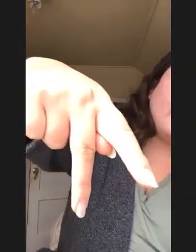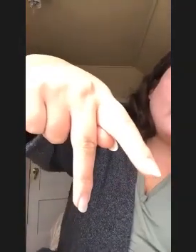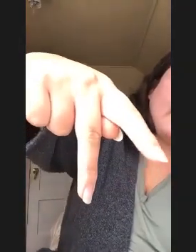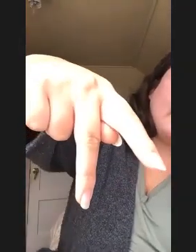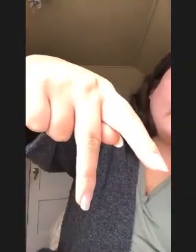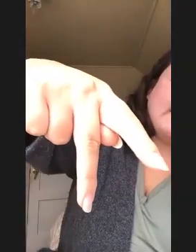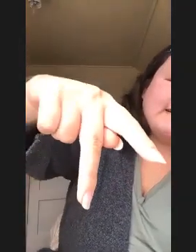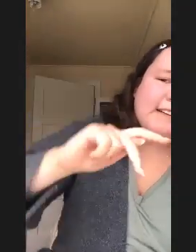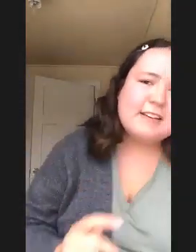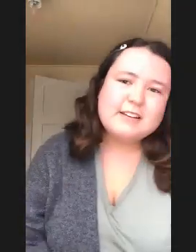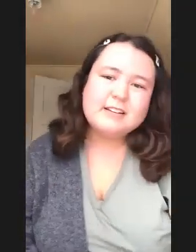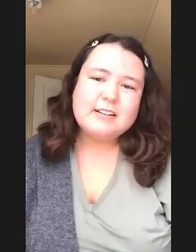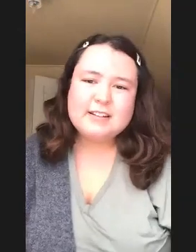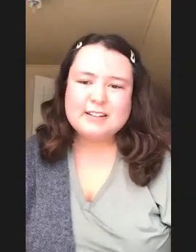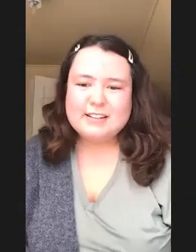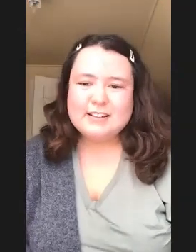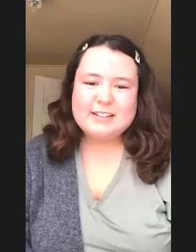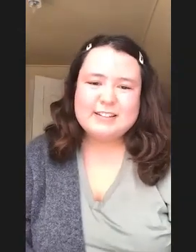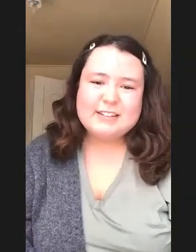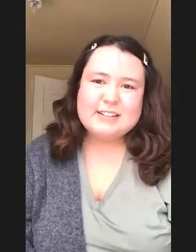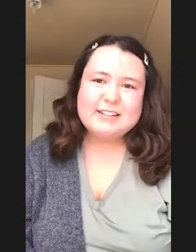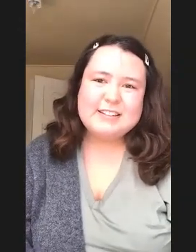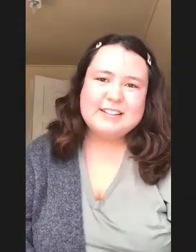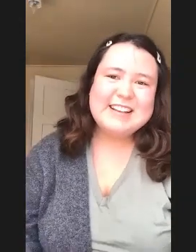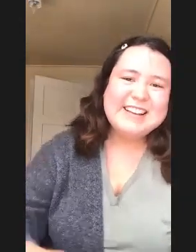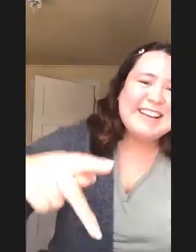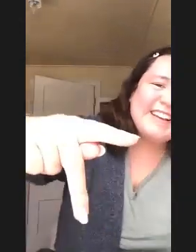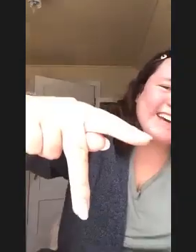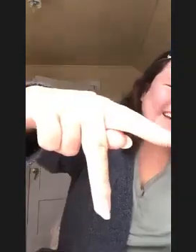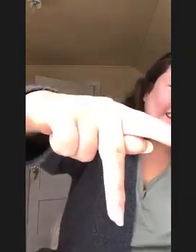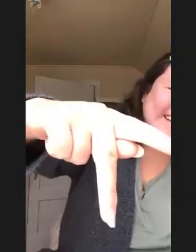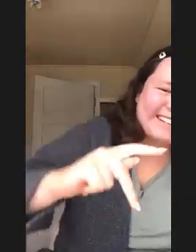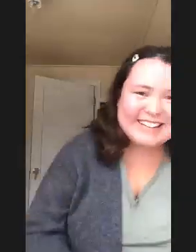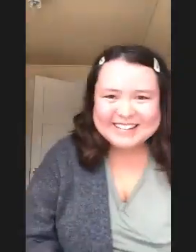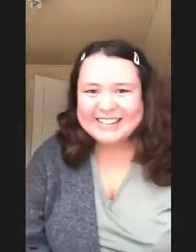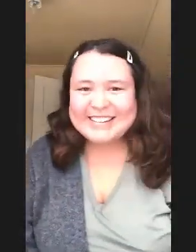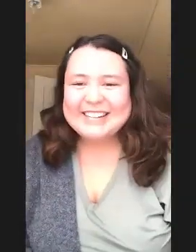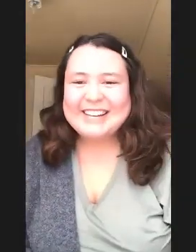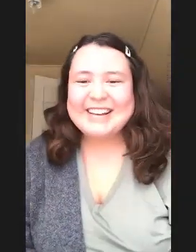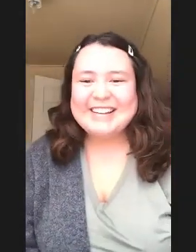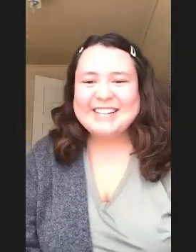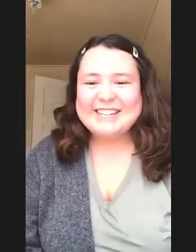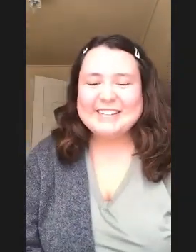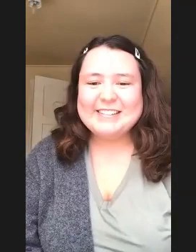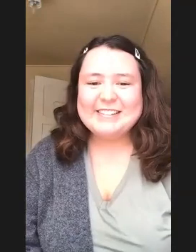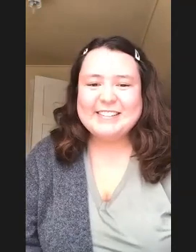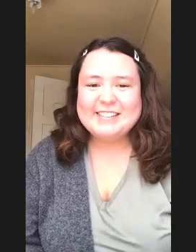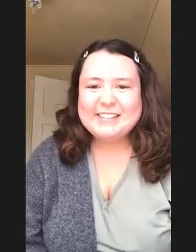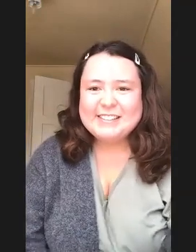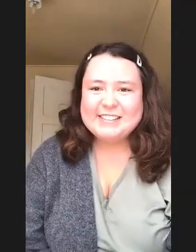Yeah. Your thumb is kind of sticking through. Yeah. Awesome. I'm very bad at like